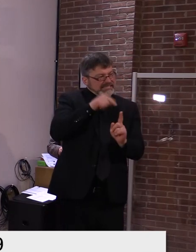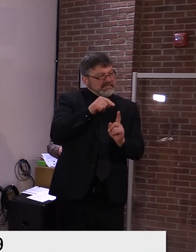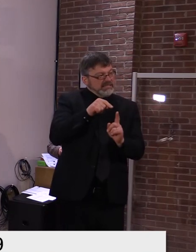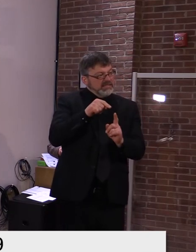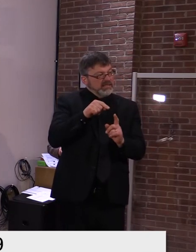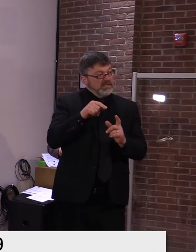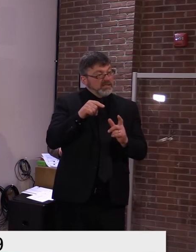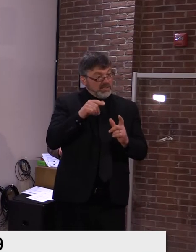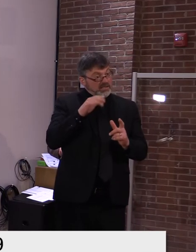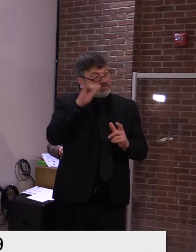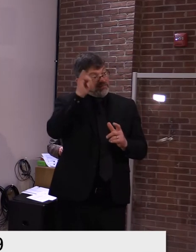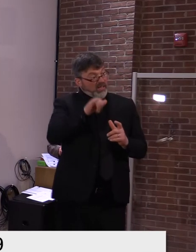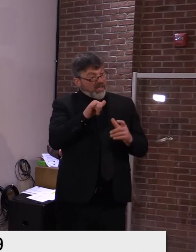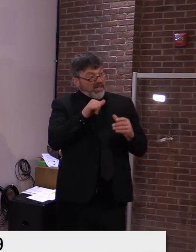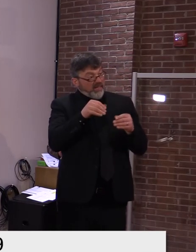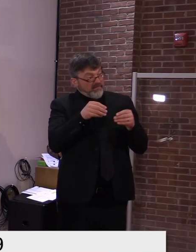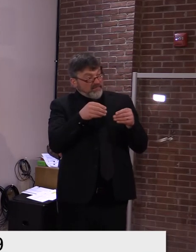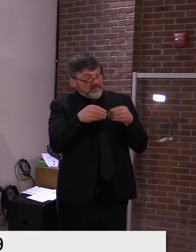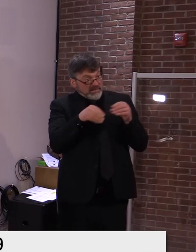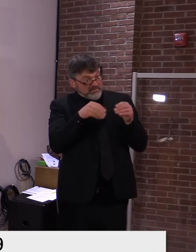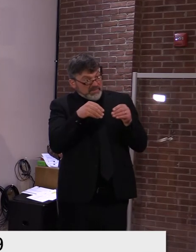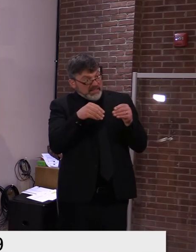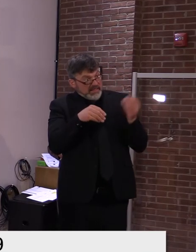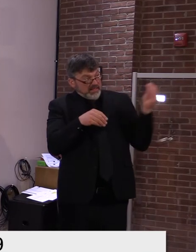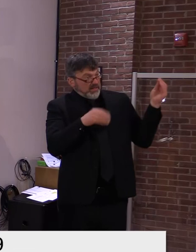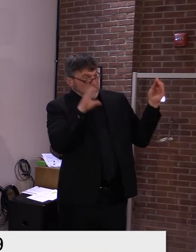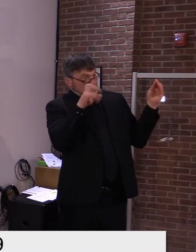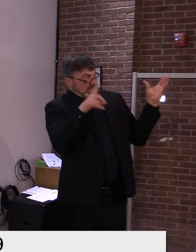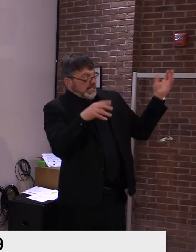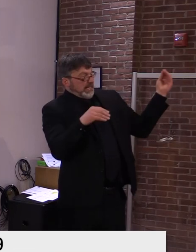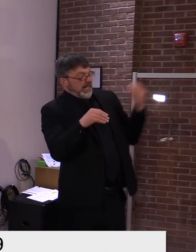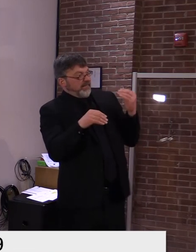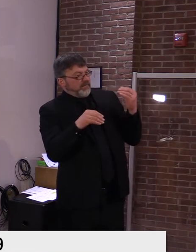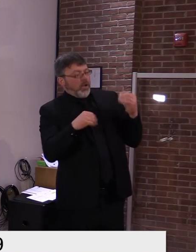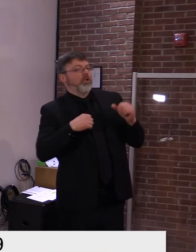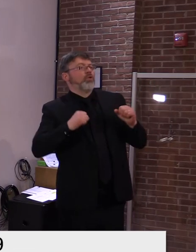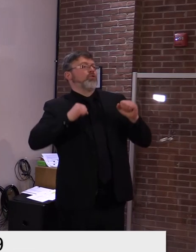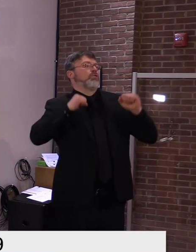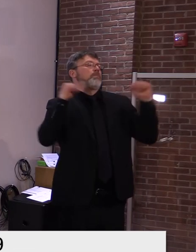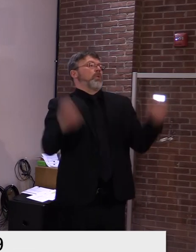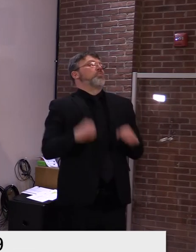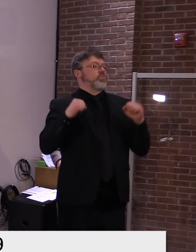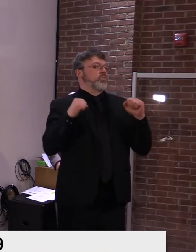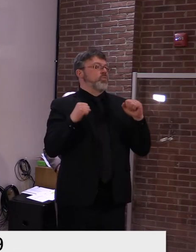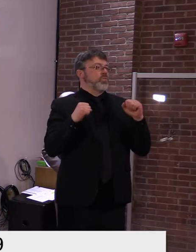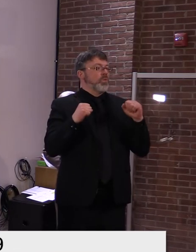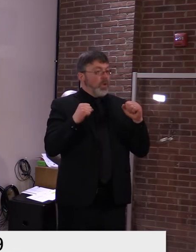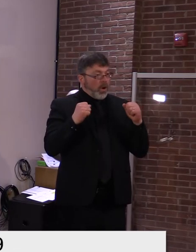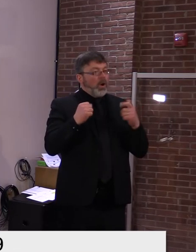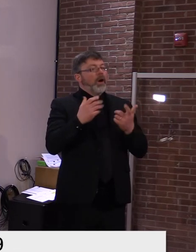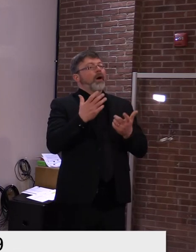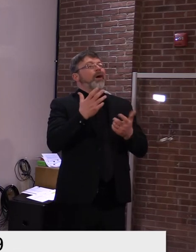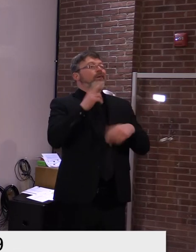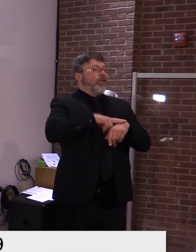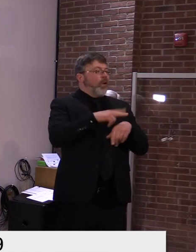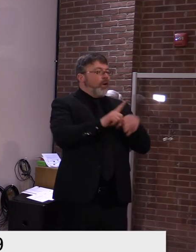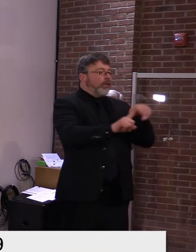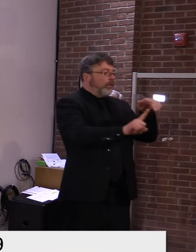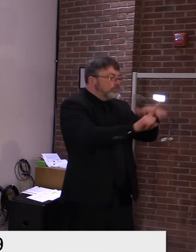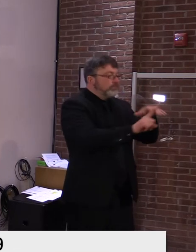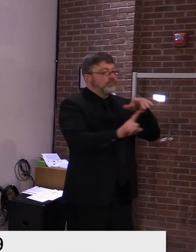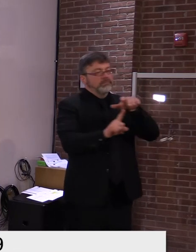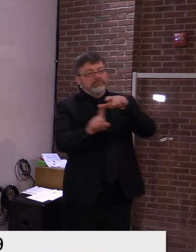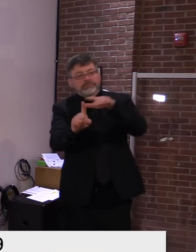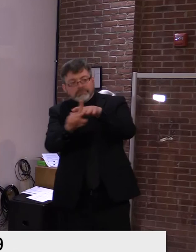along because of the variation in operating conditions among our schools and districts. So it would be one thing to mandate it, but it'd be another